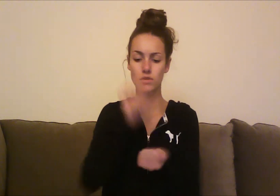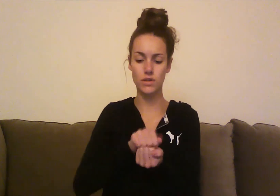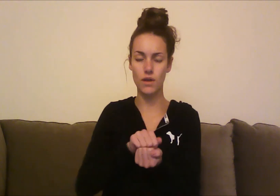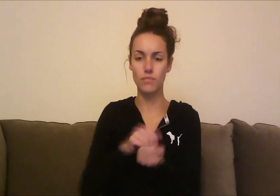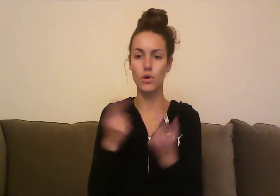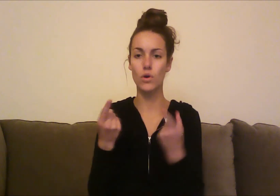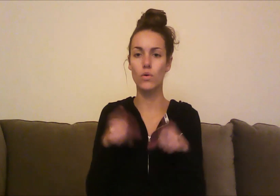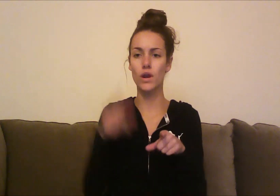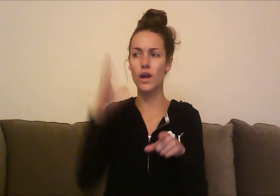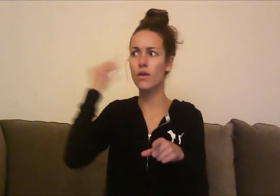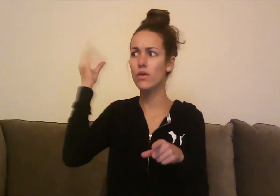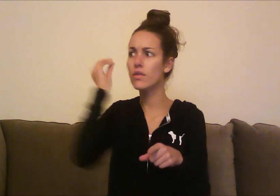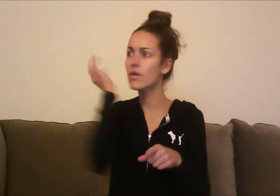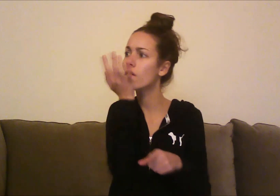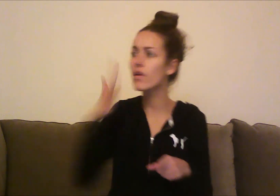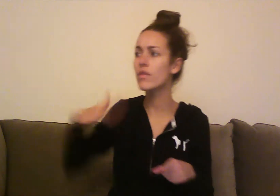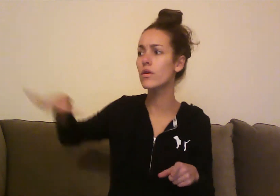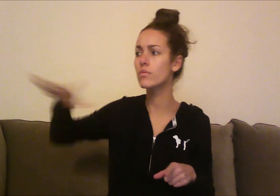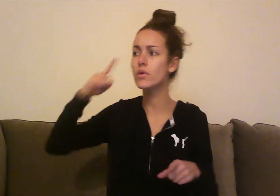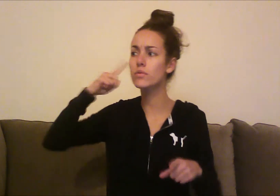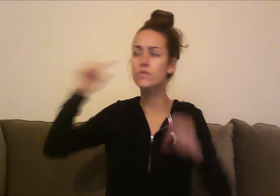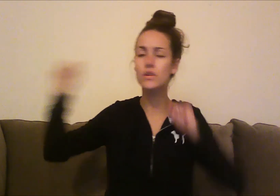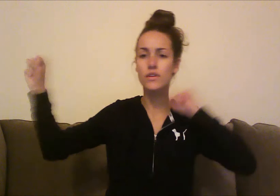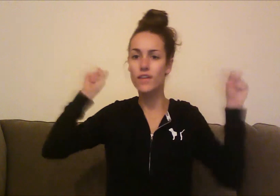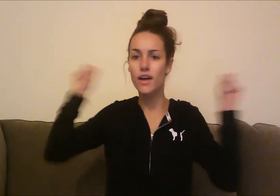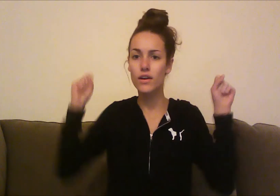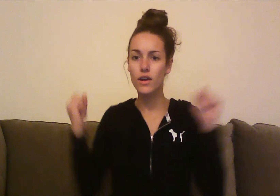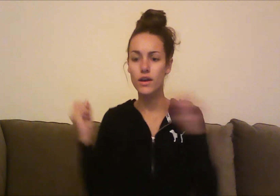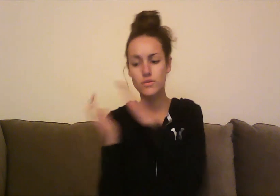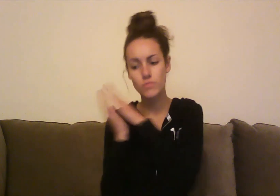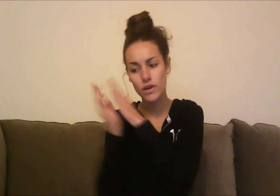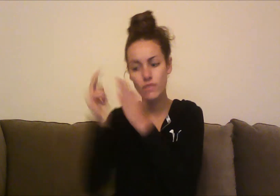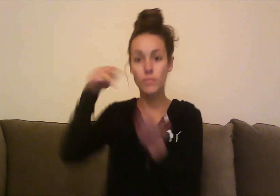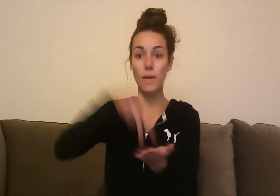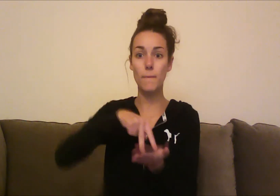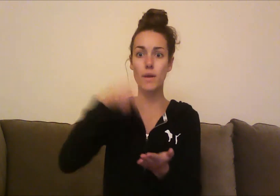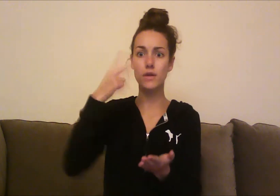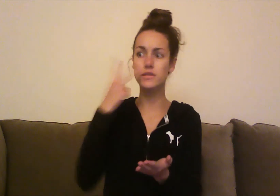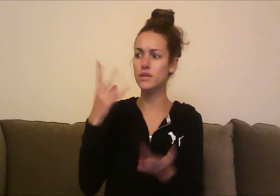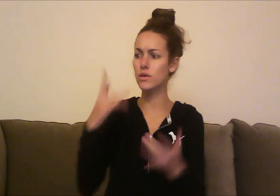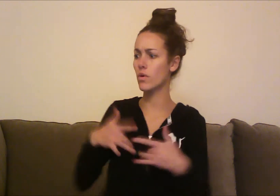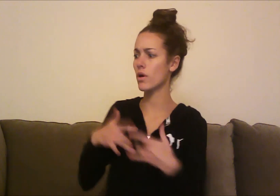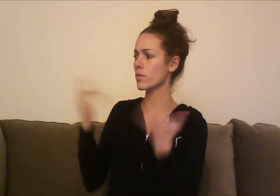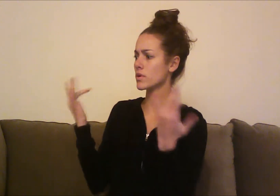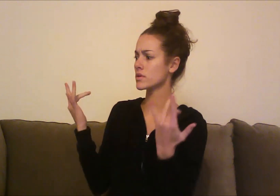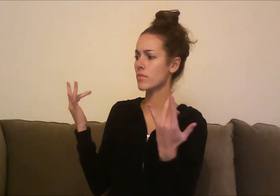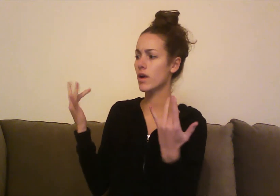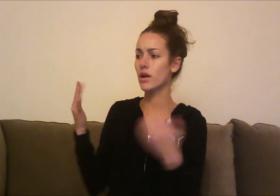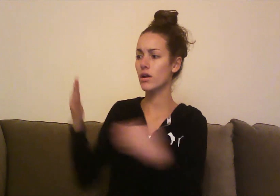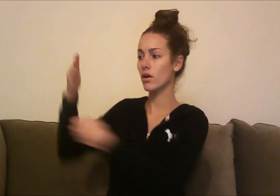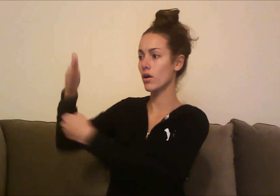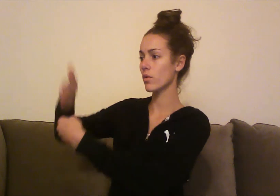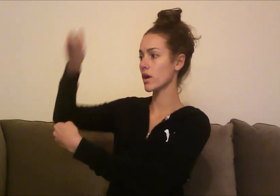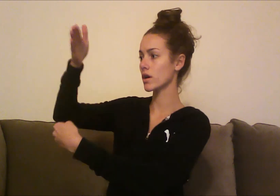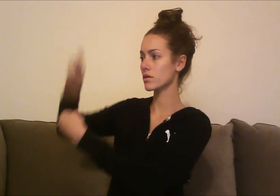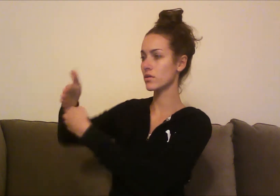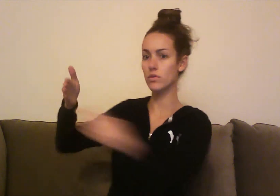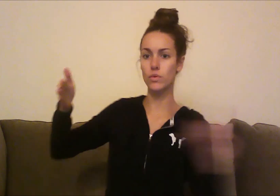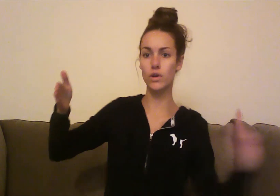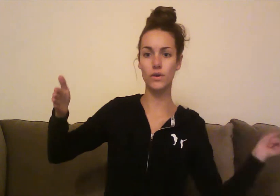nap. When I was on the lawn, there arose such a clatter. I sprang from my bed to see what was the matter. Away to the window,